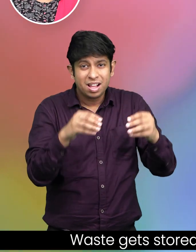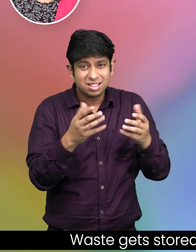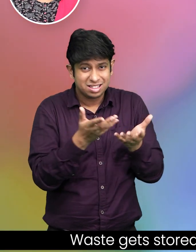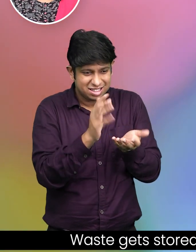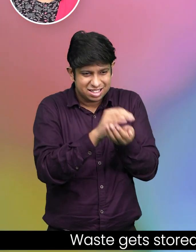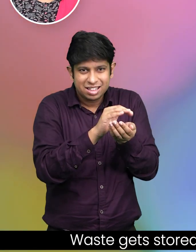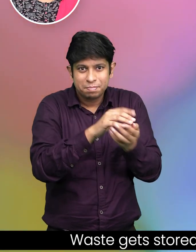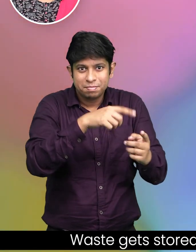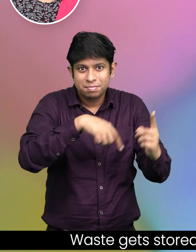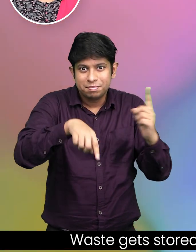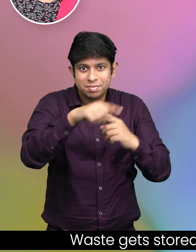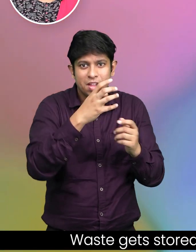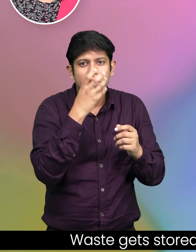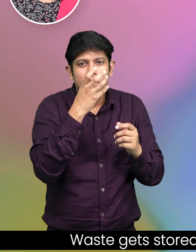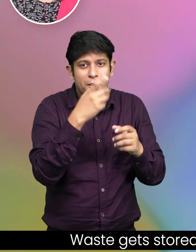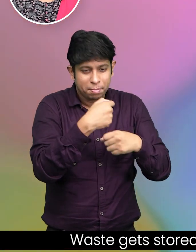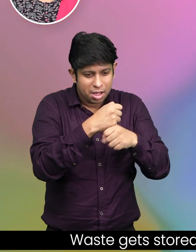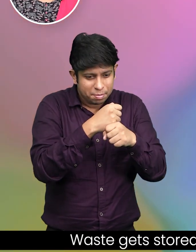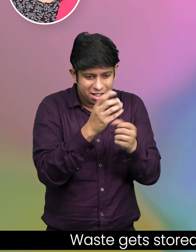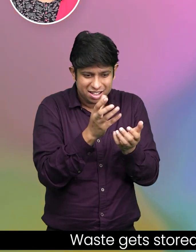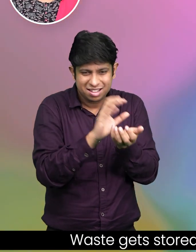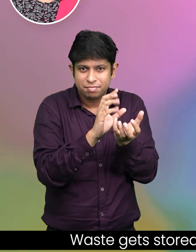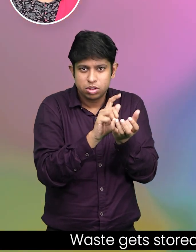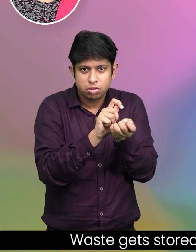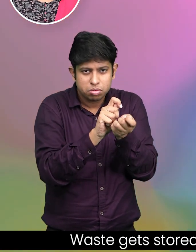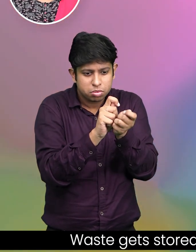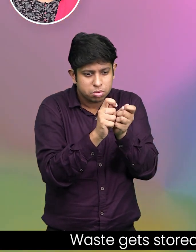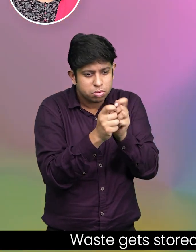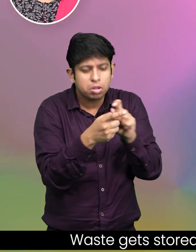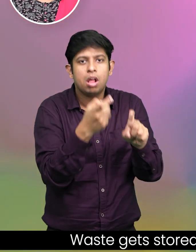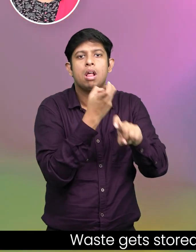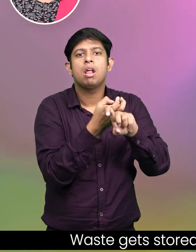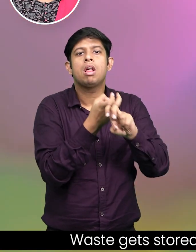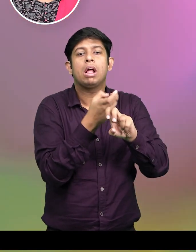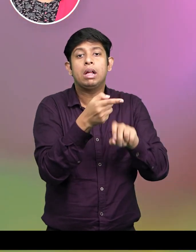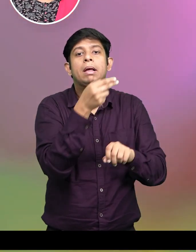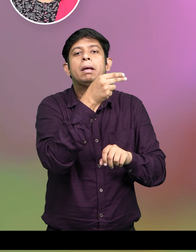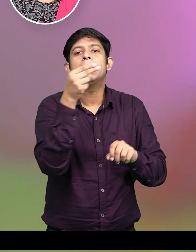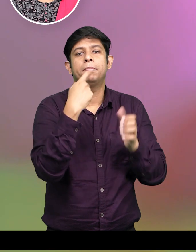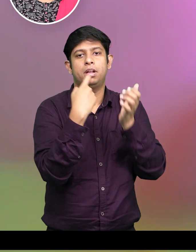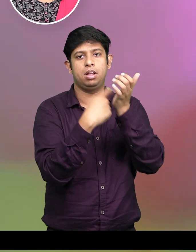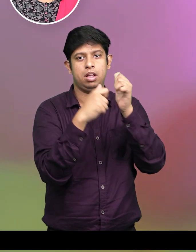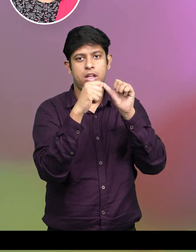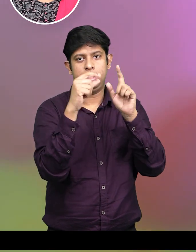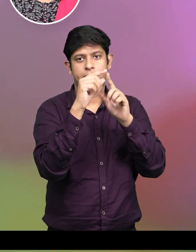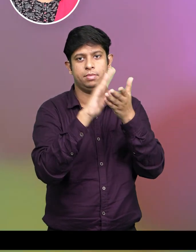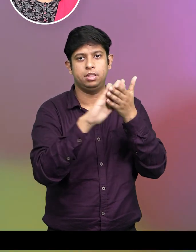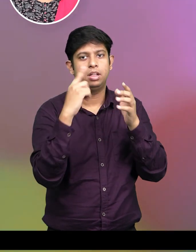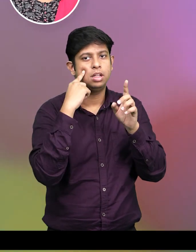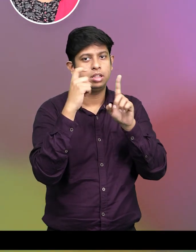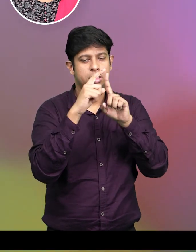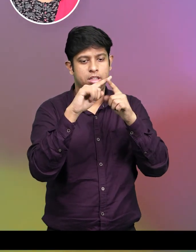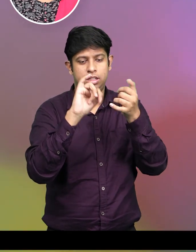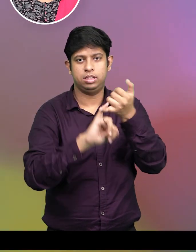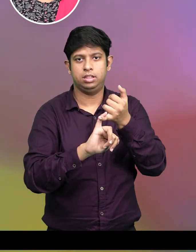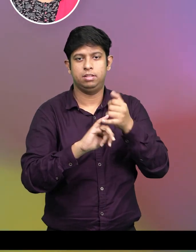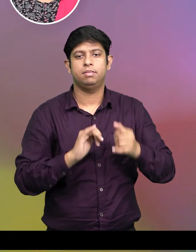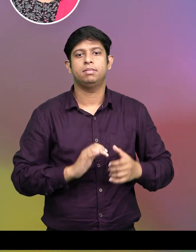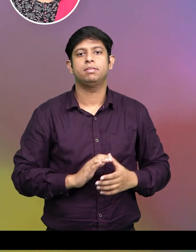Waste gets stored in the fruits in the form of solid bodies called raphides.